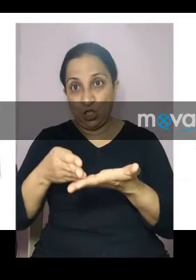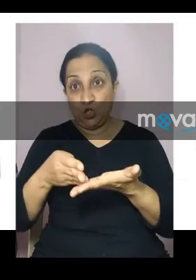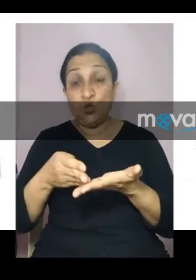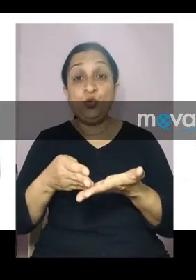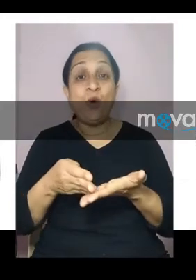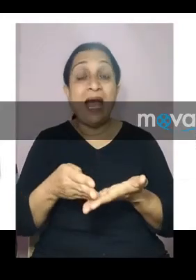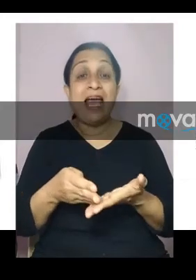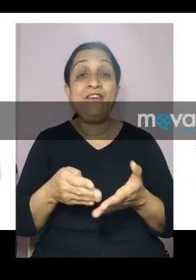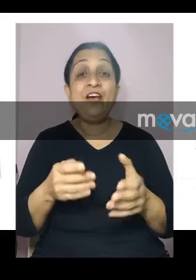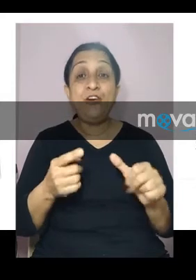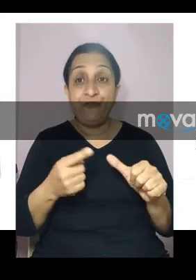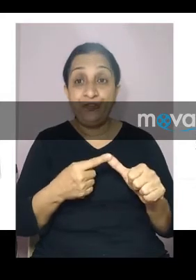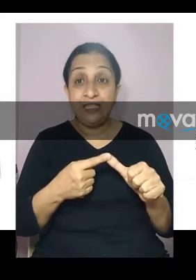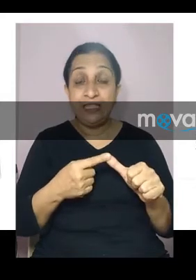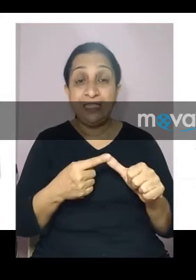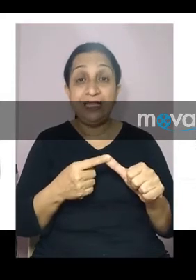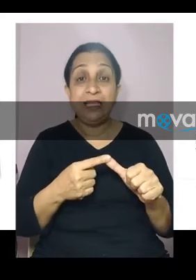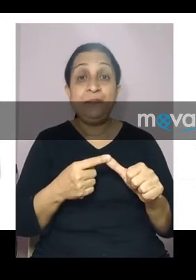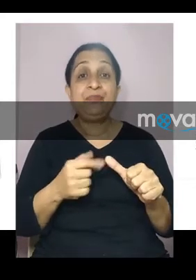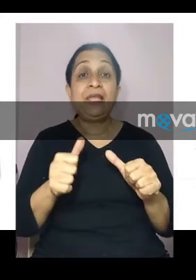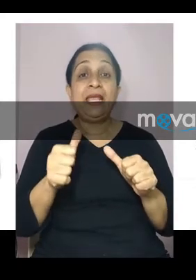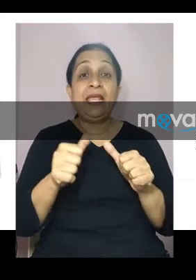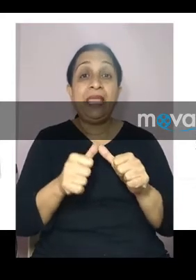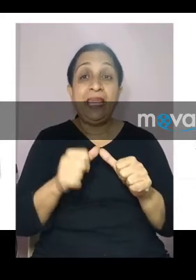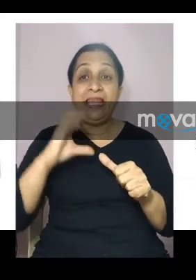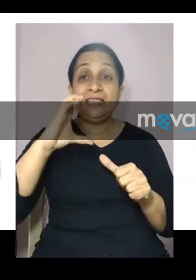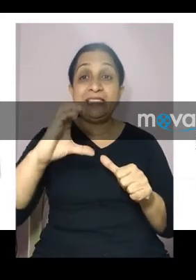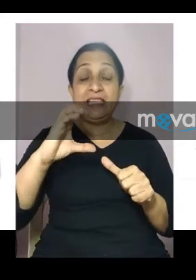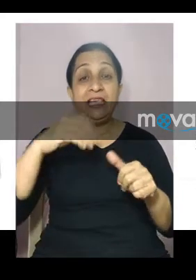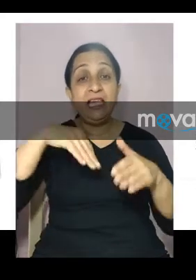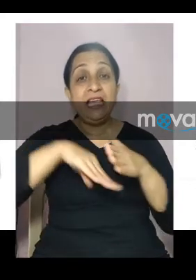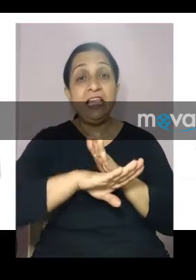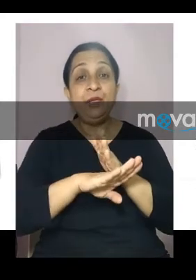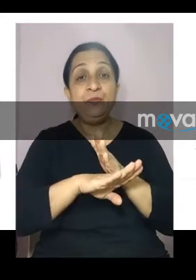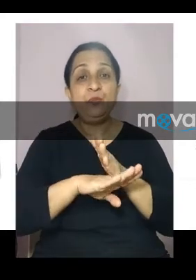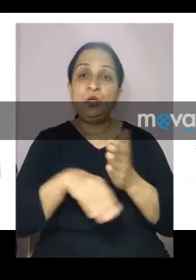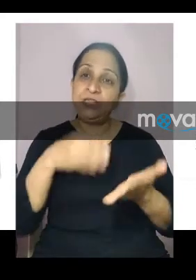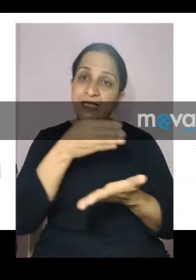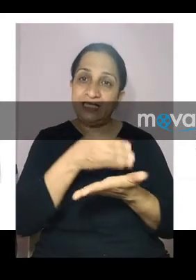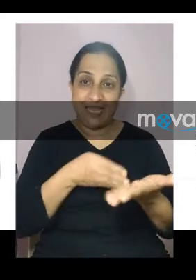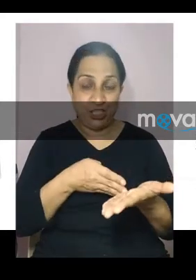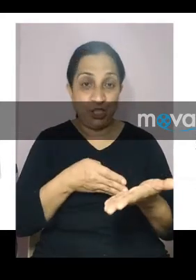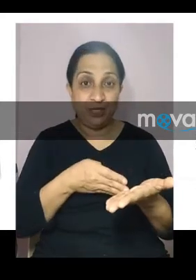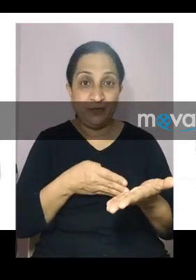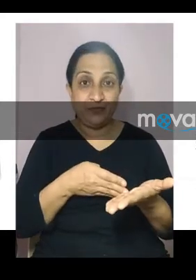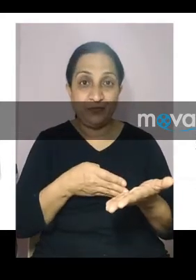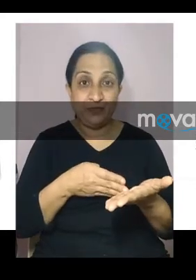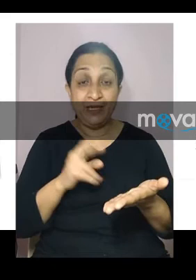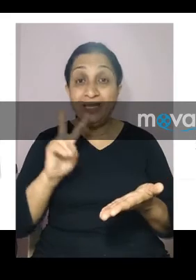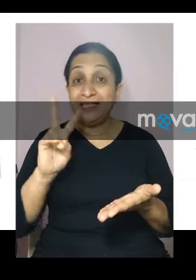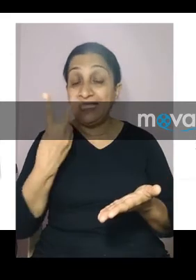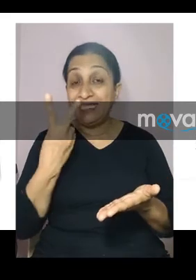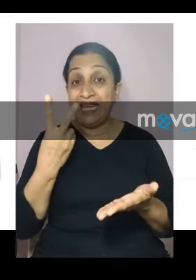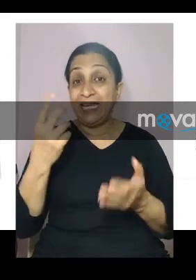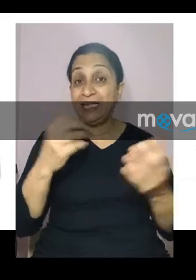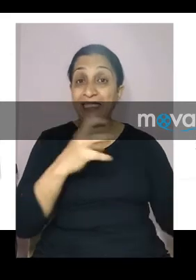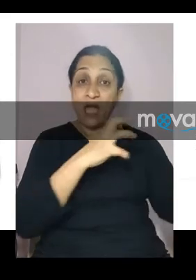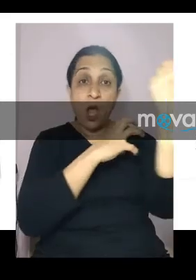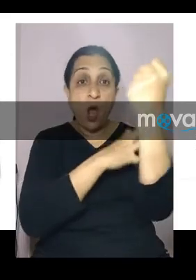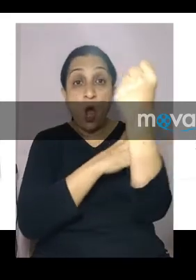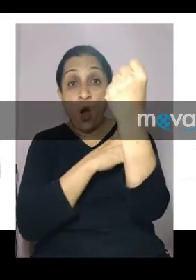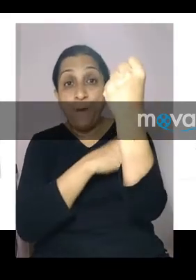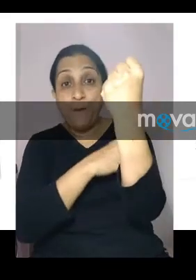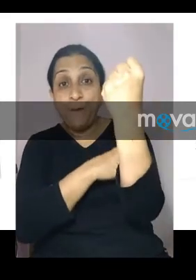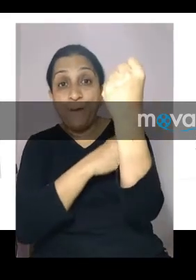sections. So you have first AC input section. The second is